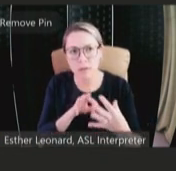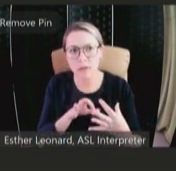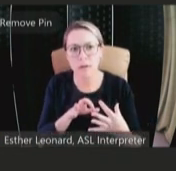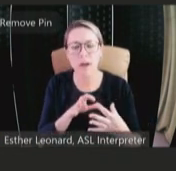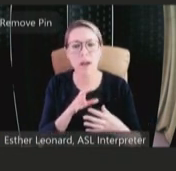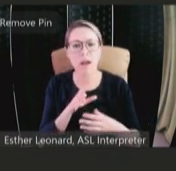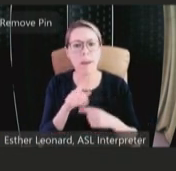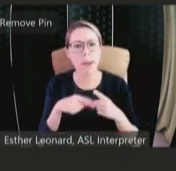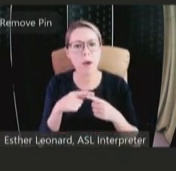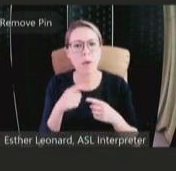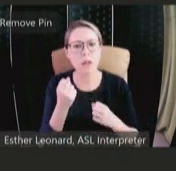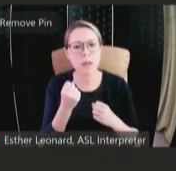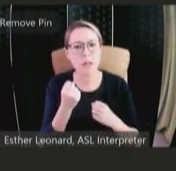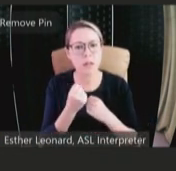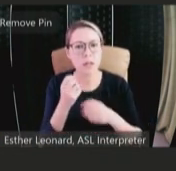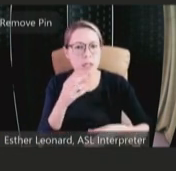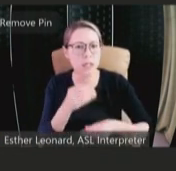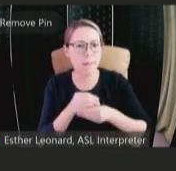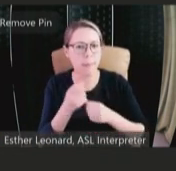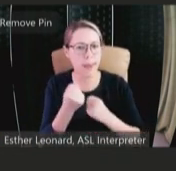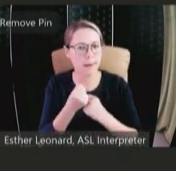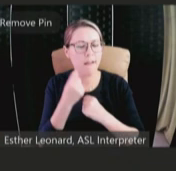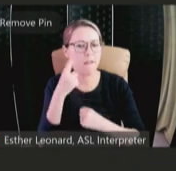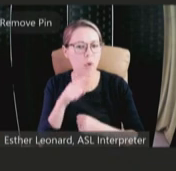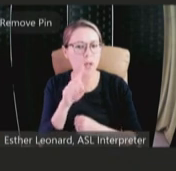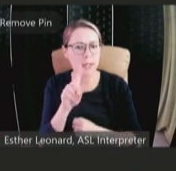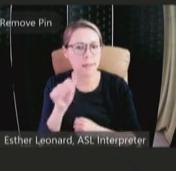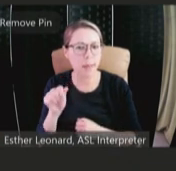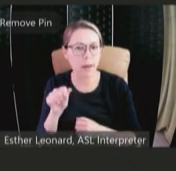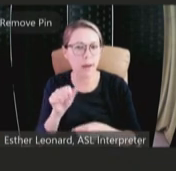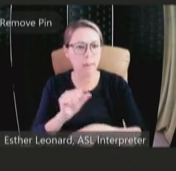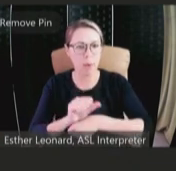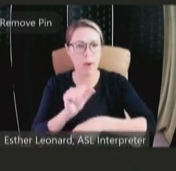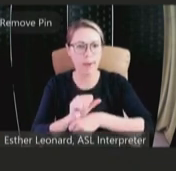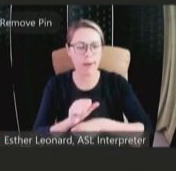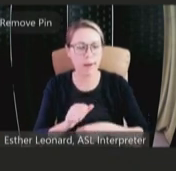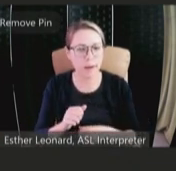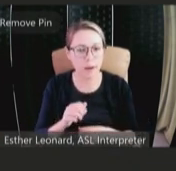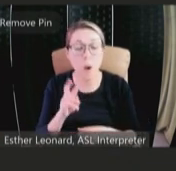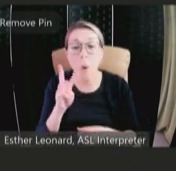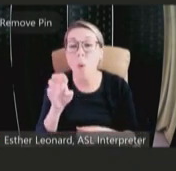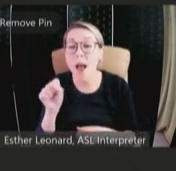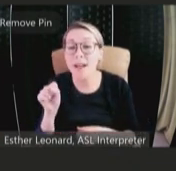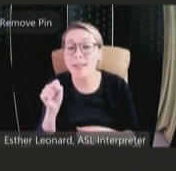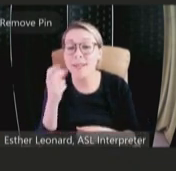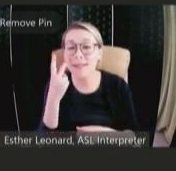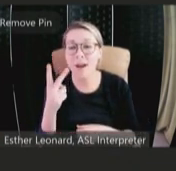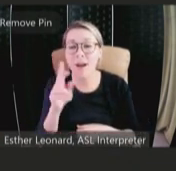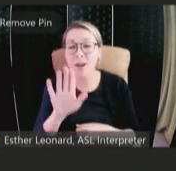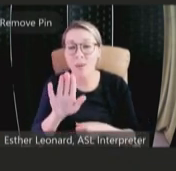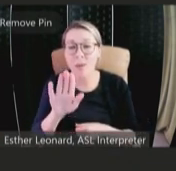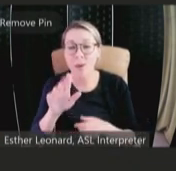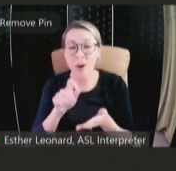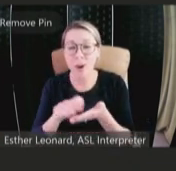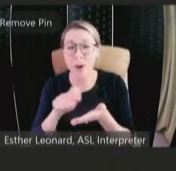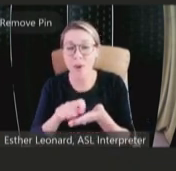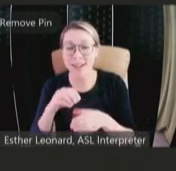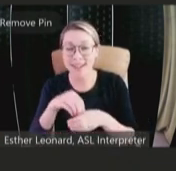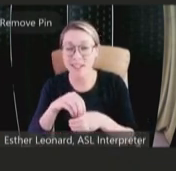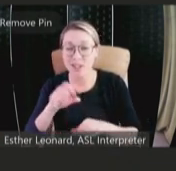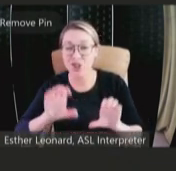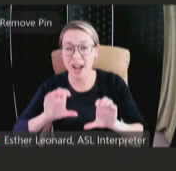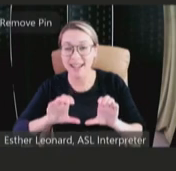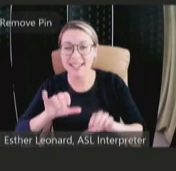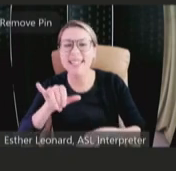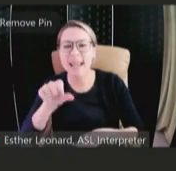policy, or disability employment, I should say. So yes, Wes, I saw your note to drop these links in the chat, and I absolutely